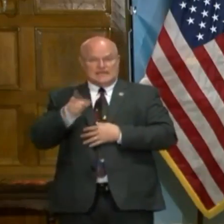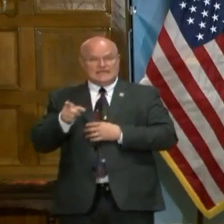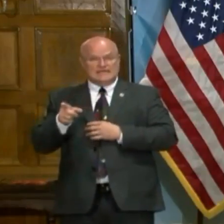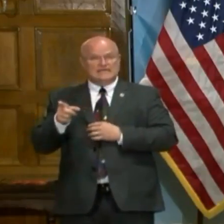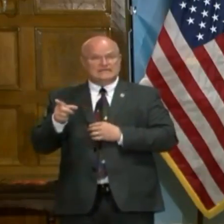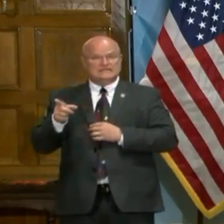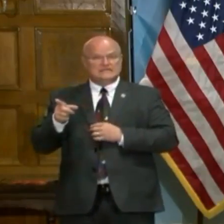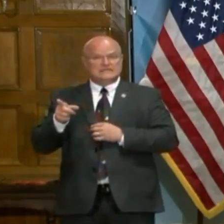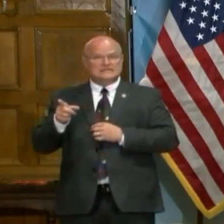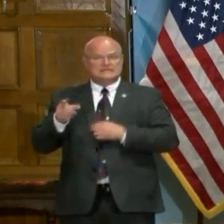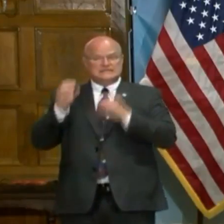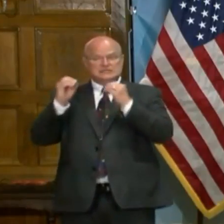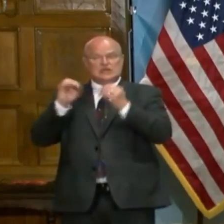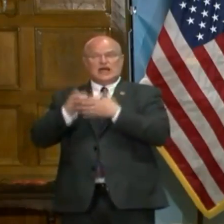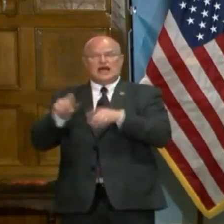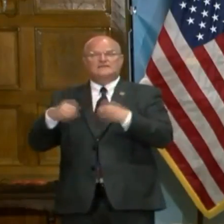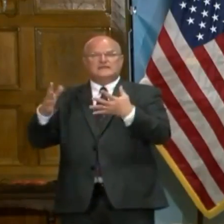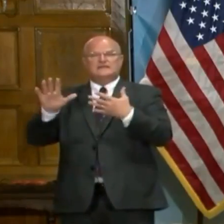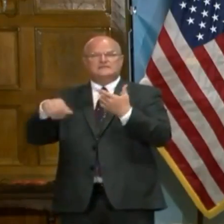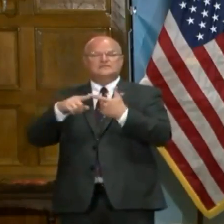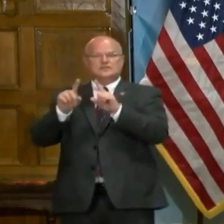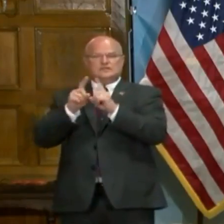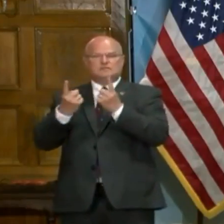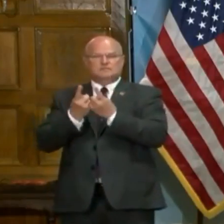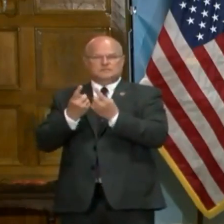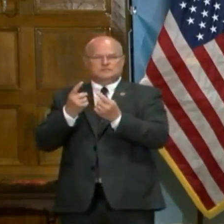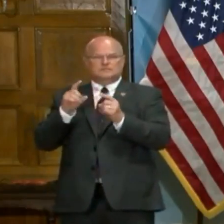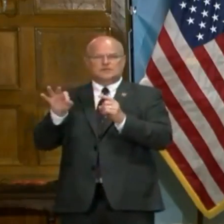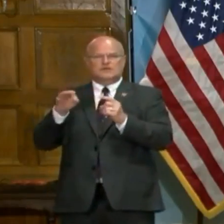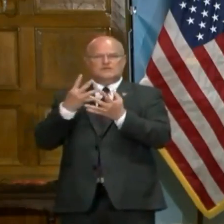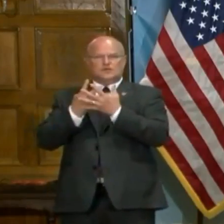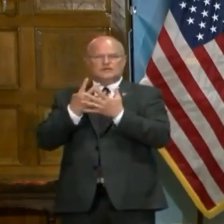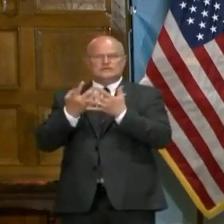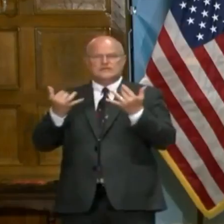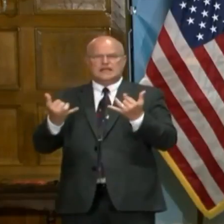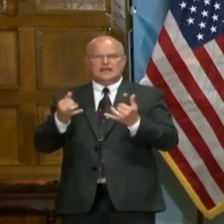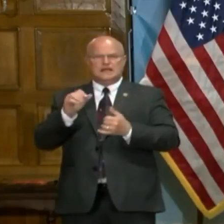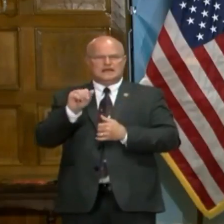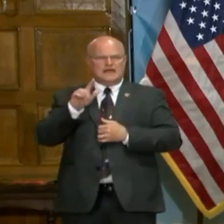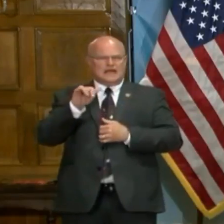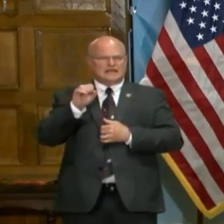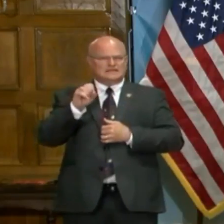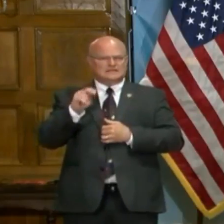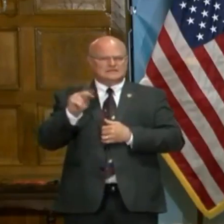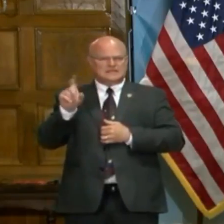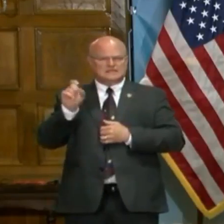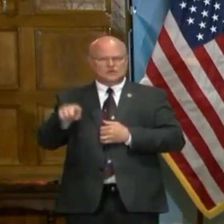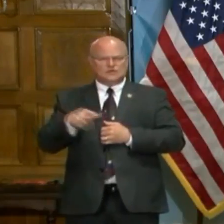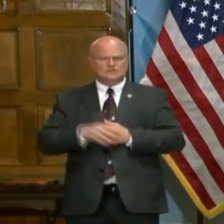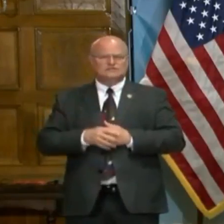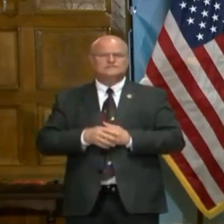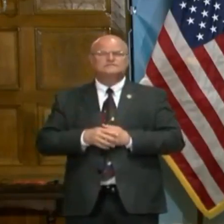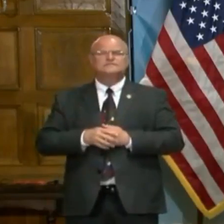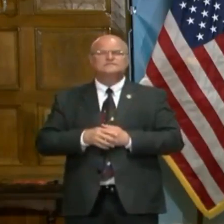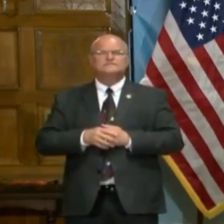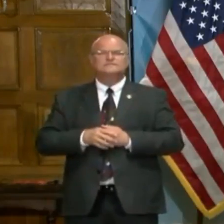a instruction that I've given to our Department of Corrections. With that, I think it was Allison that was asking a question.